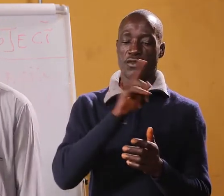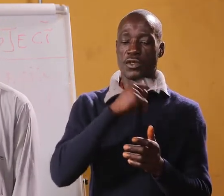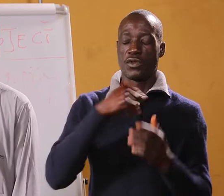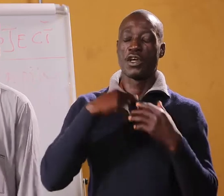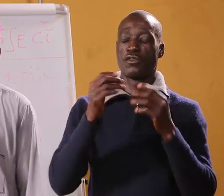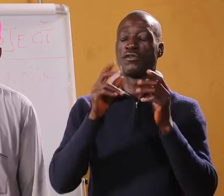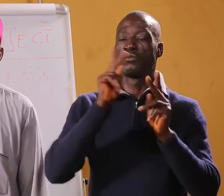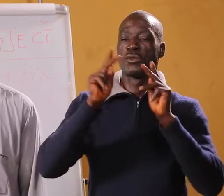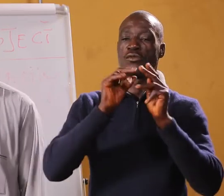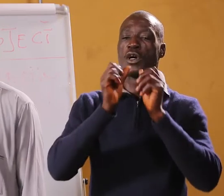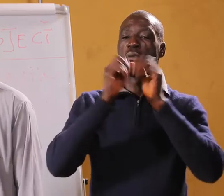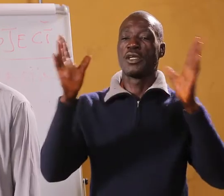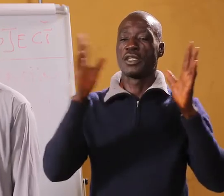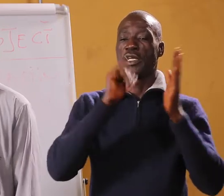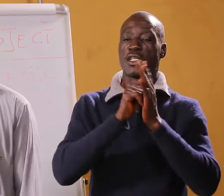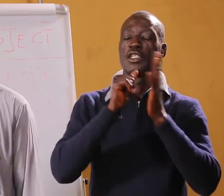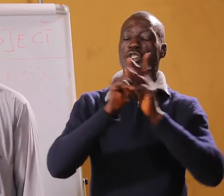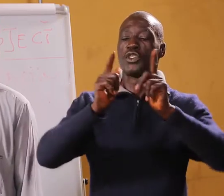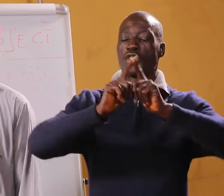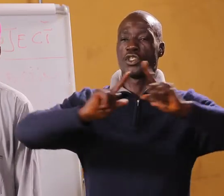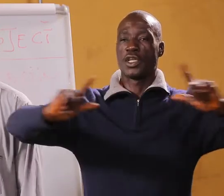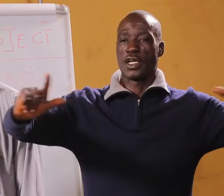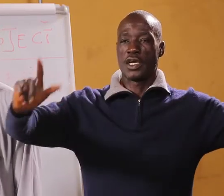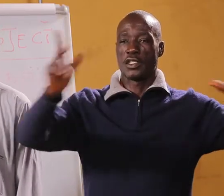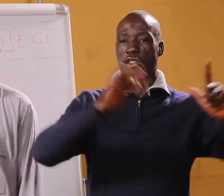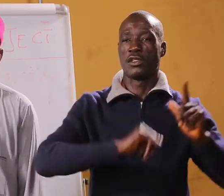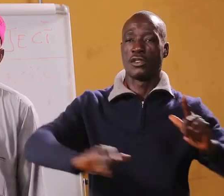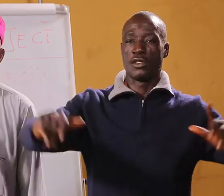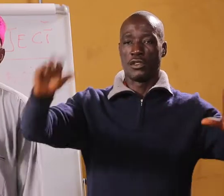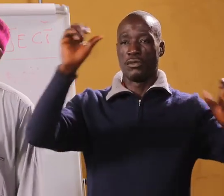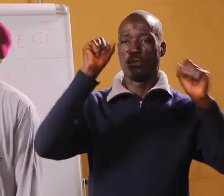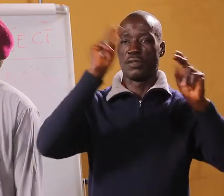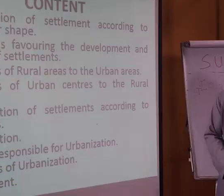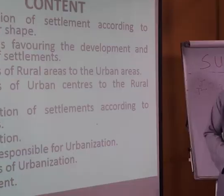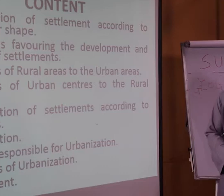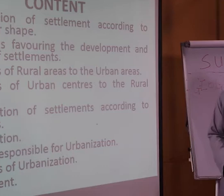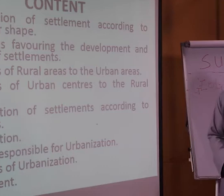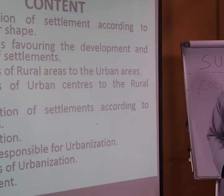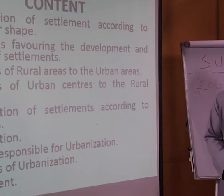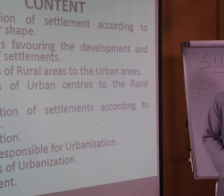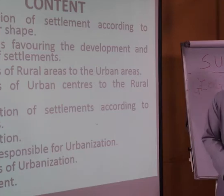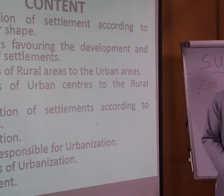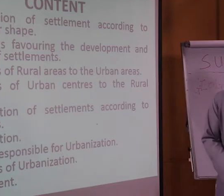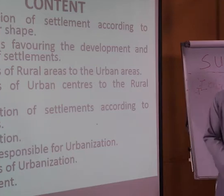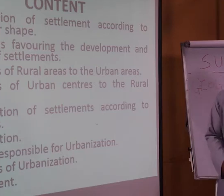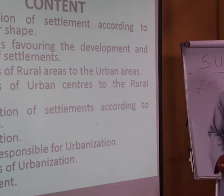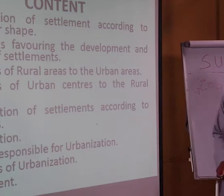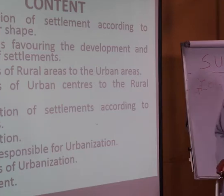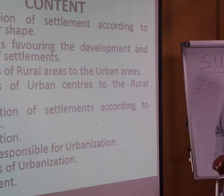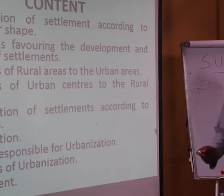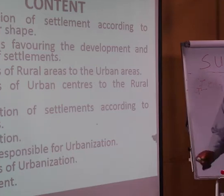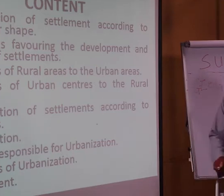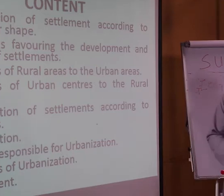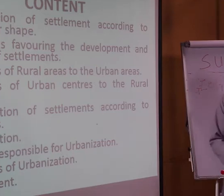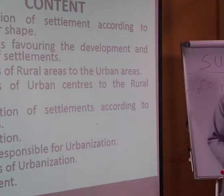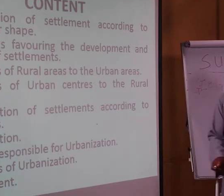We said it is relatively large and densely populated. Now today, in our topic, the